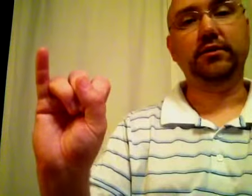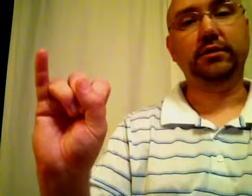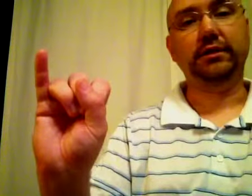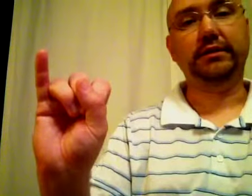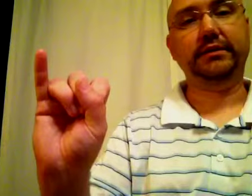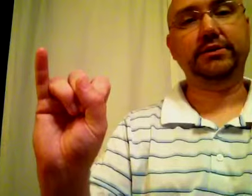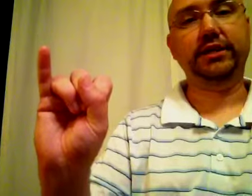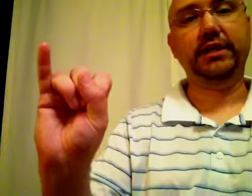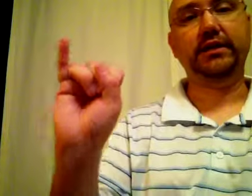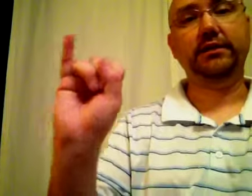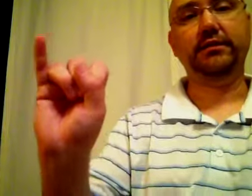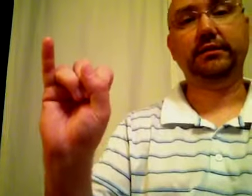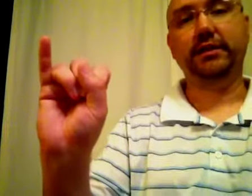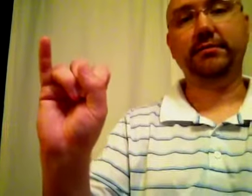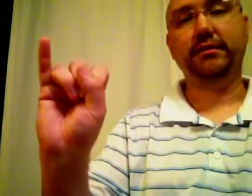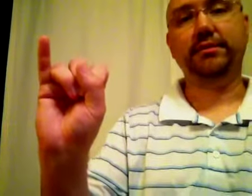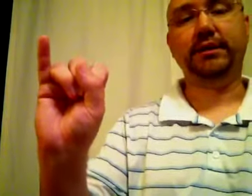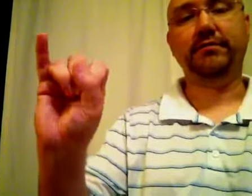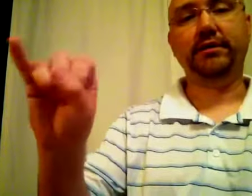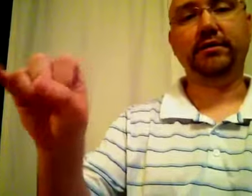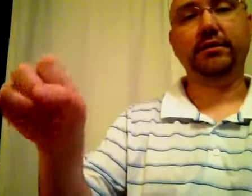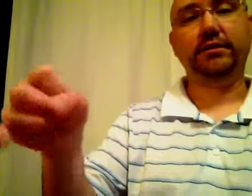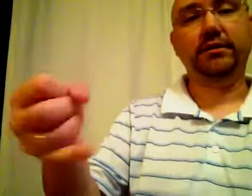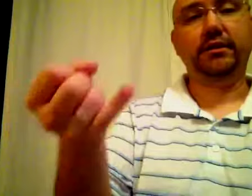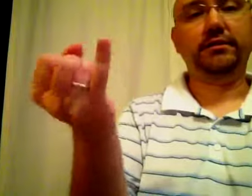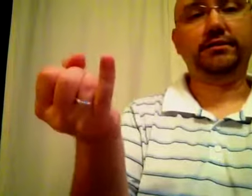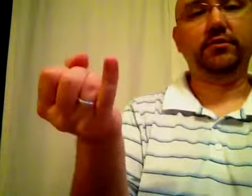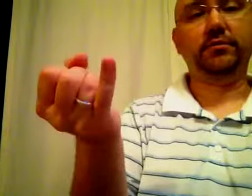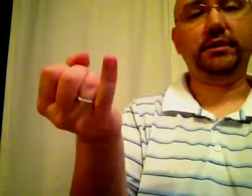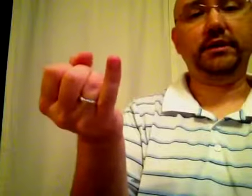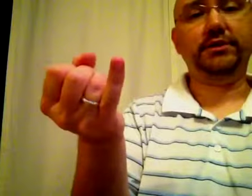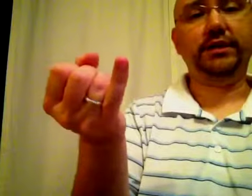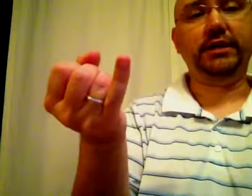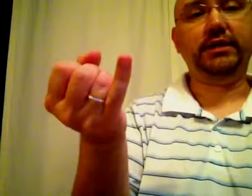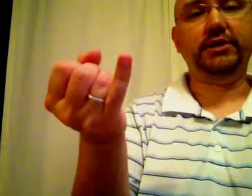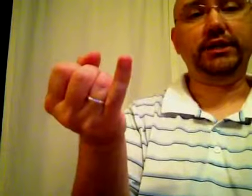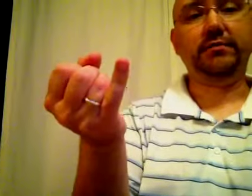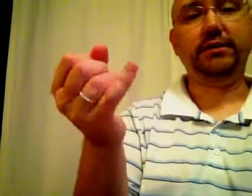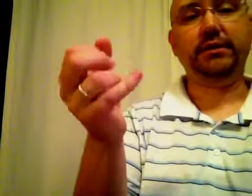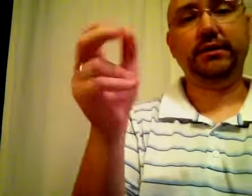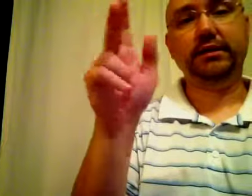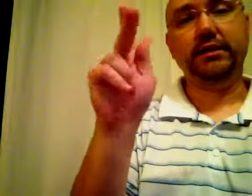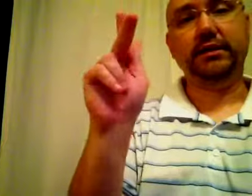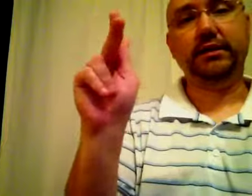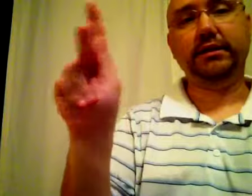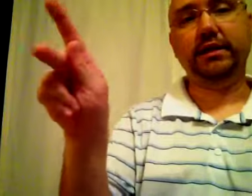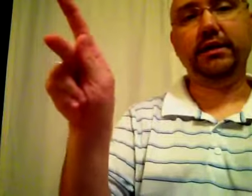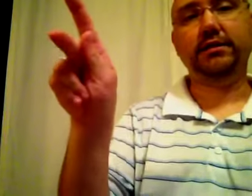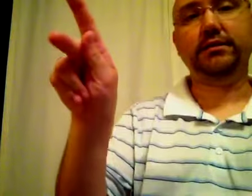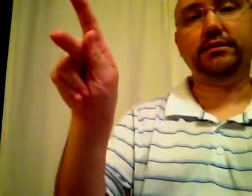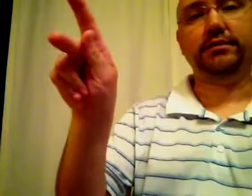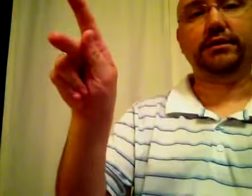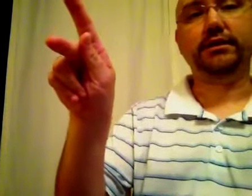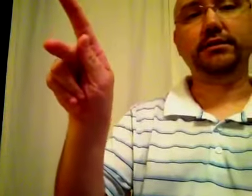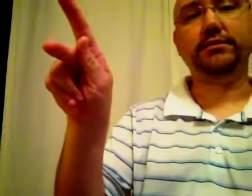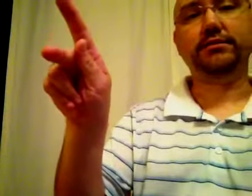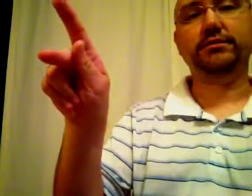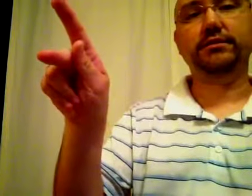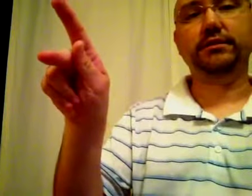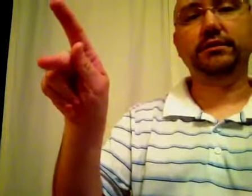only. J, keep that pinky finger and scoop, make it J shape. K, looks like this. Looks